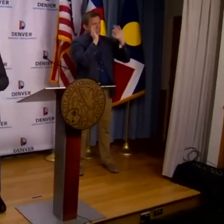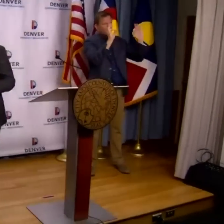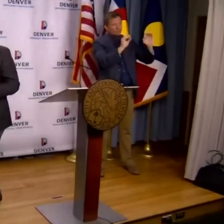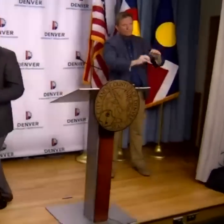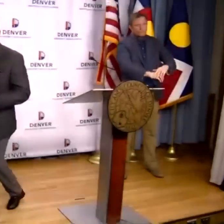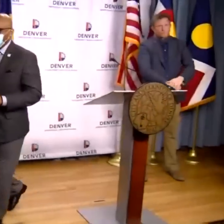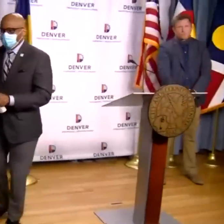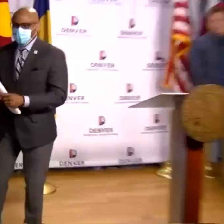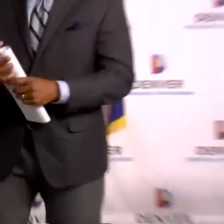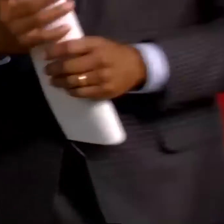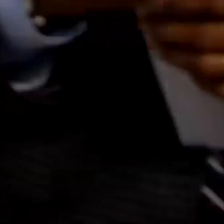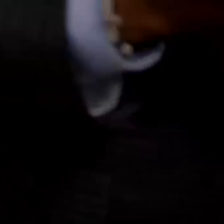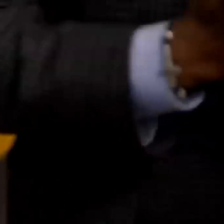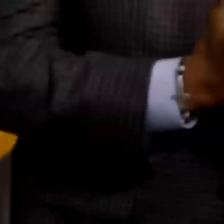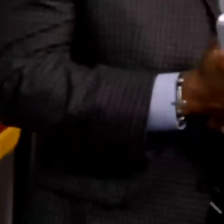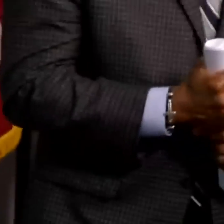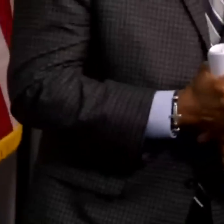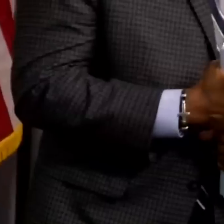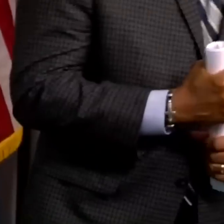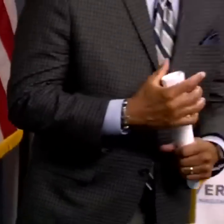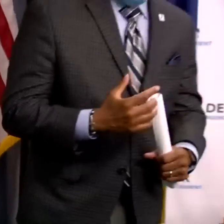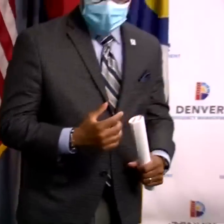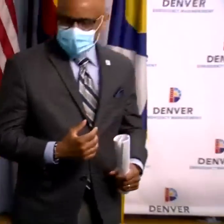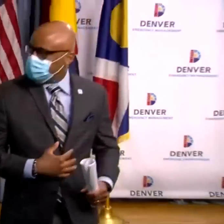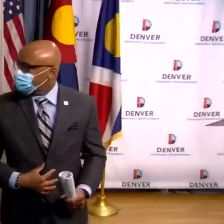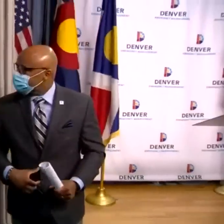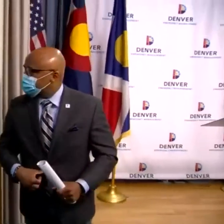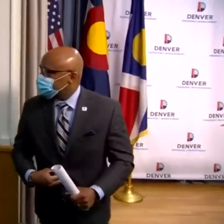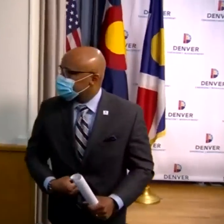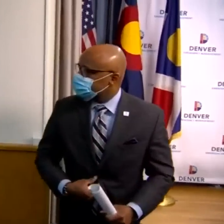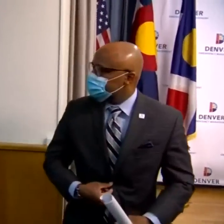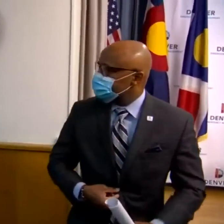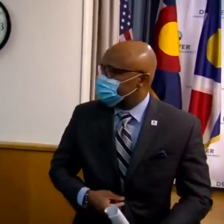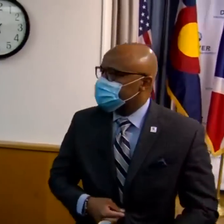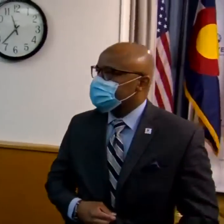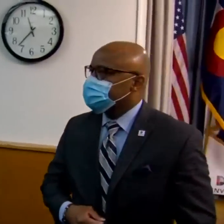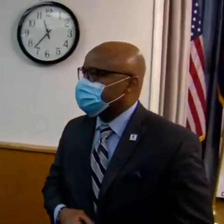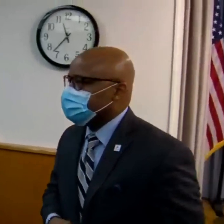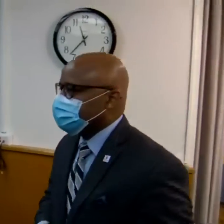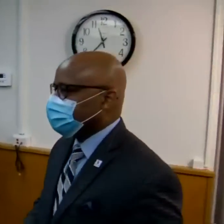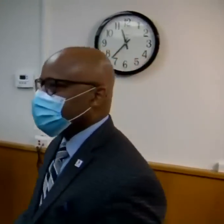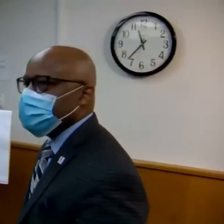case-by-case basis. But we're going to look at everything we can to learn what we can every step